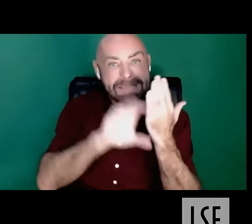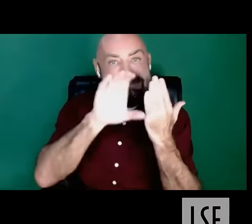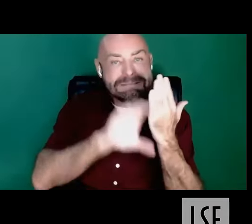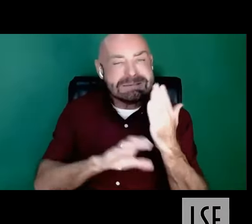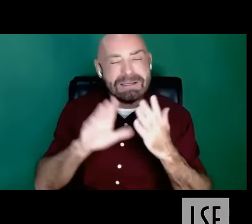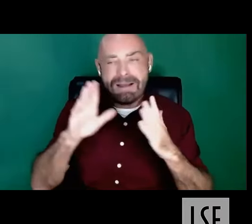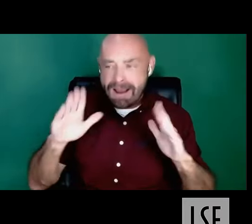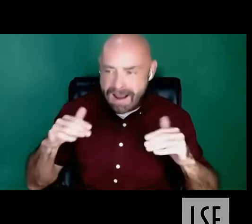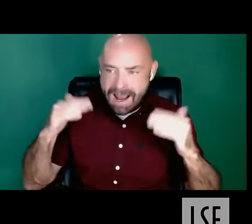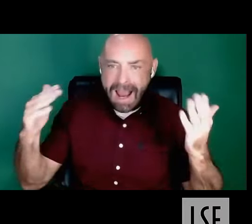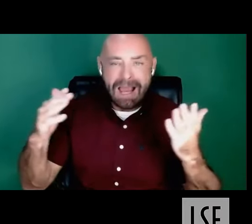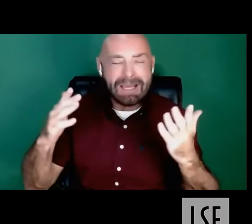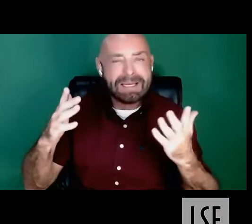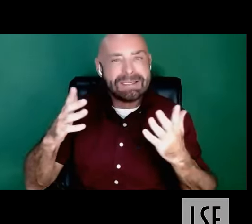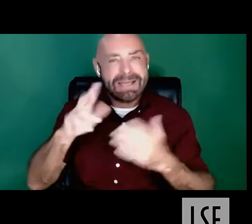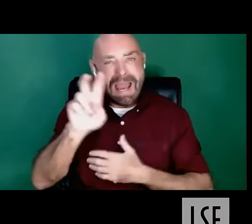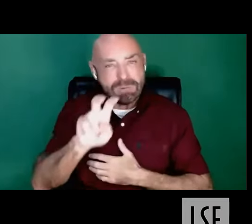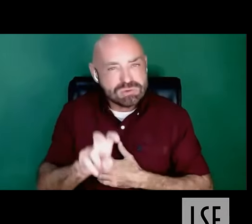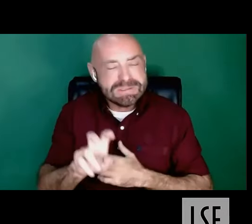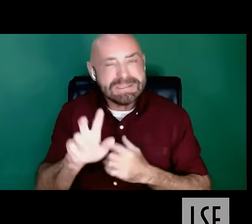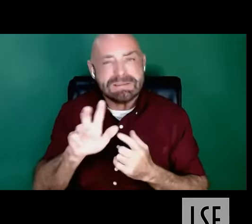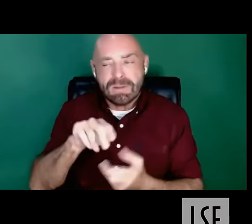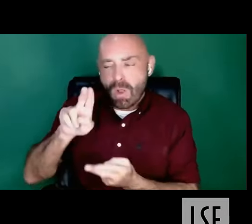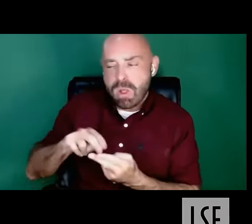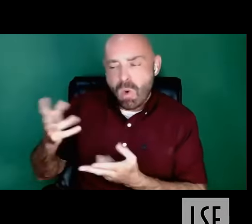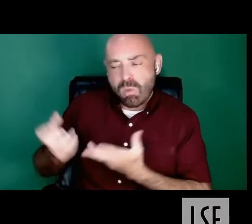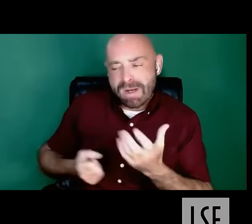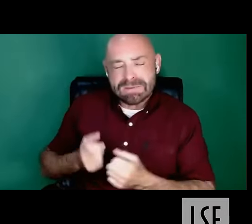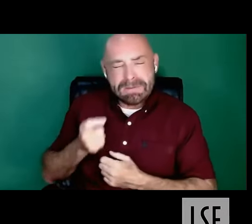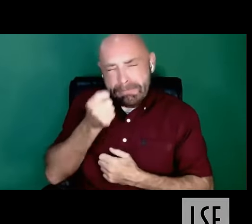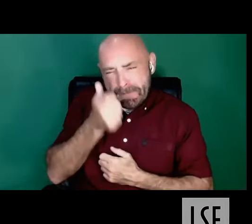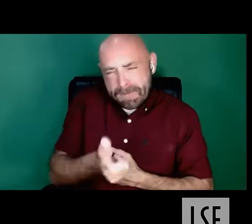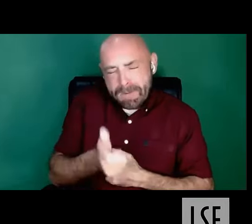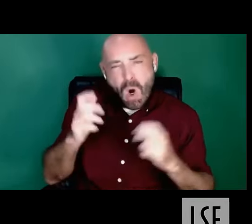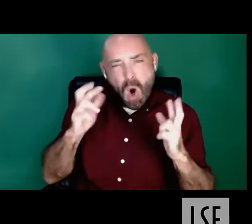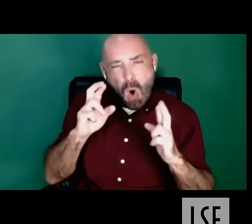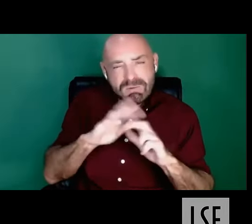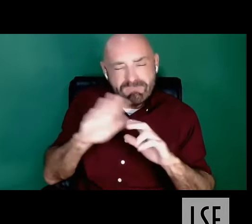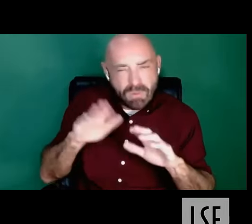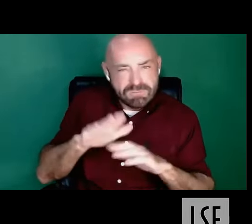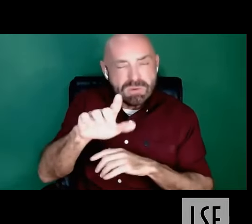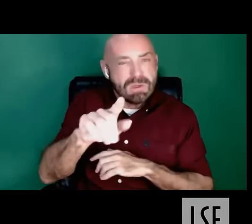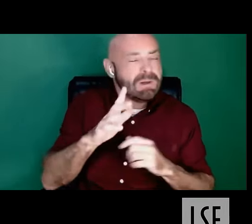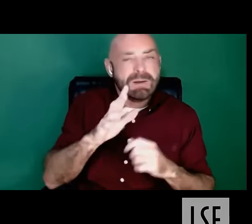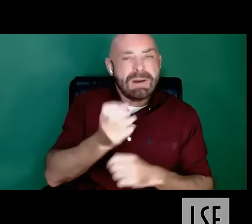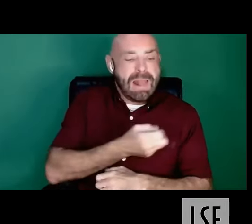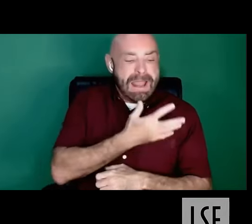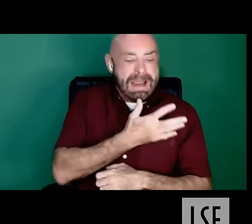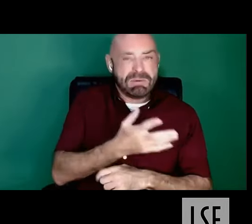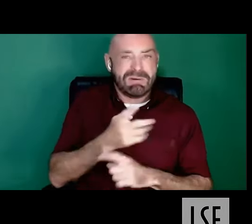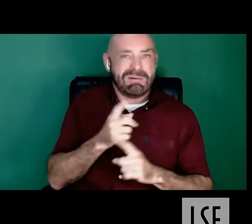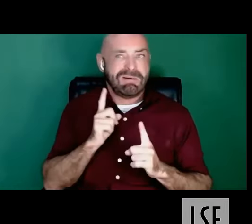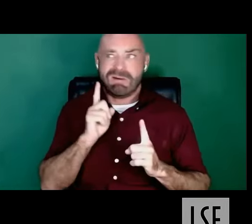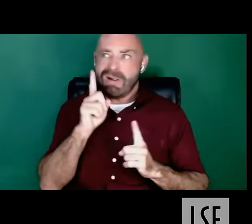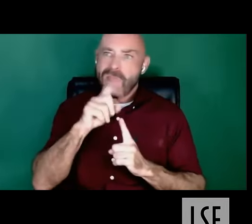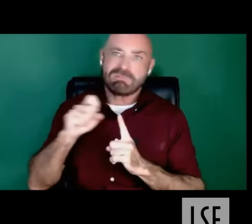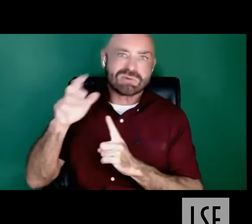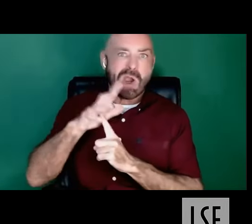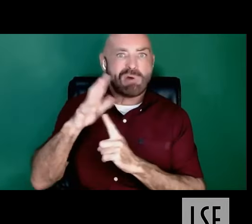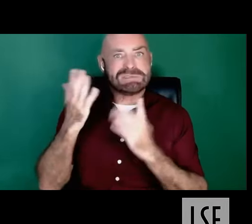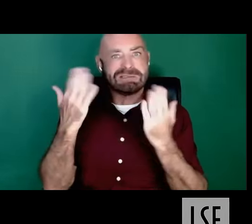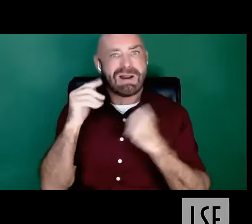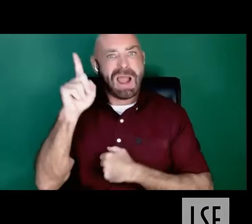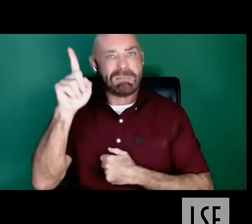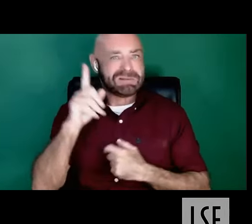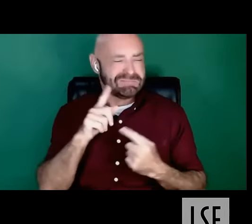prices, low wages, and little hope for the future, how can Labour convince them that the climate crisis is a priority?